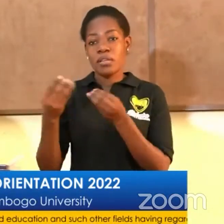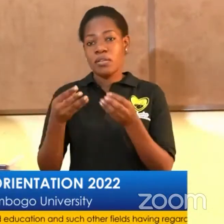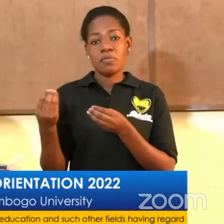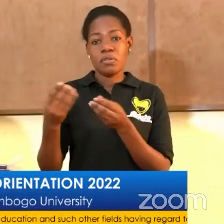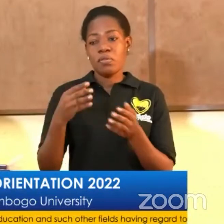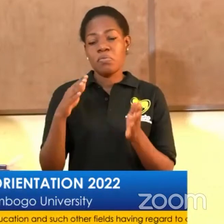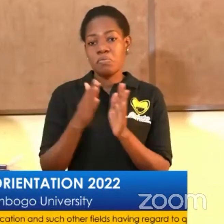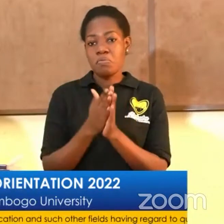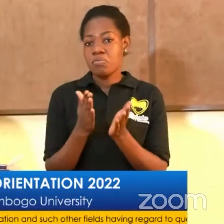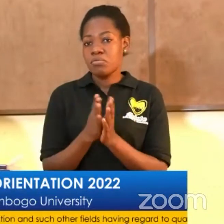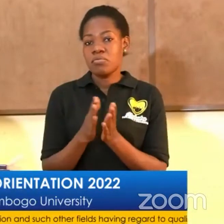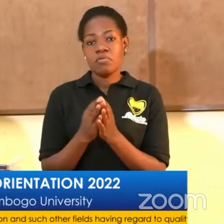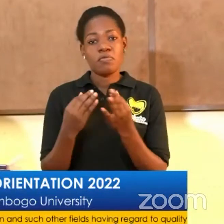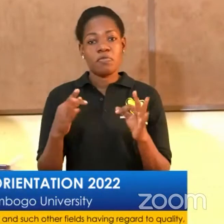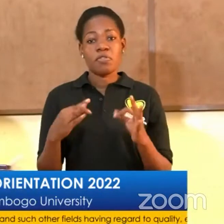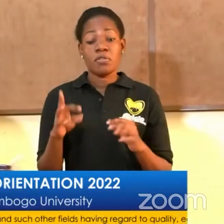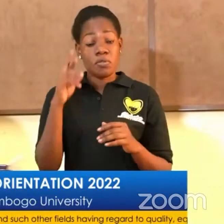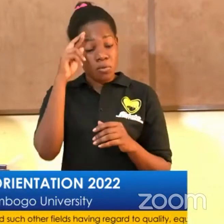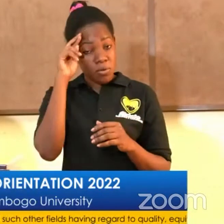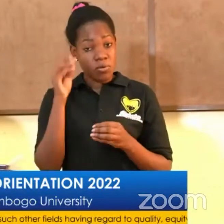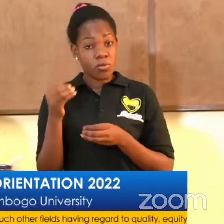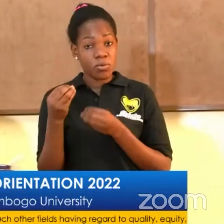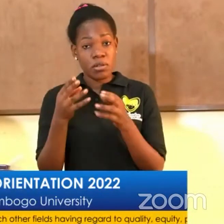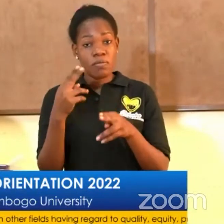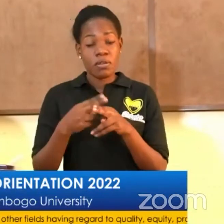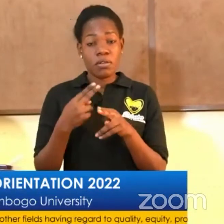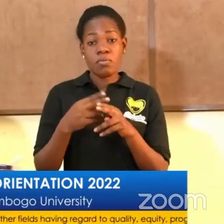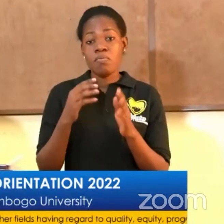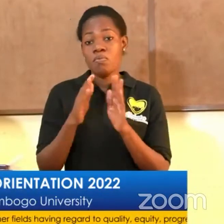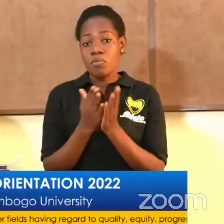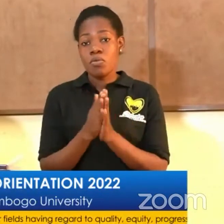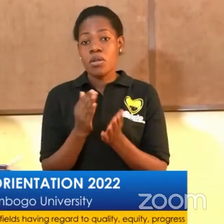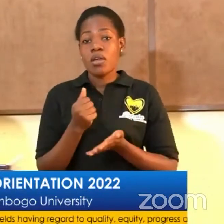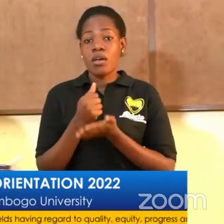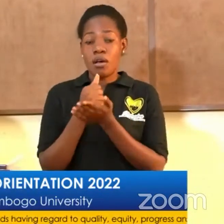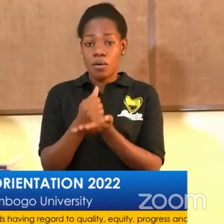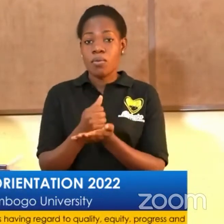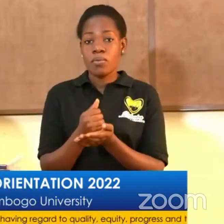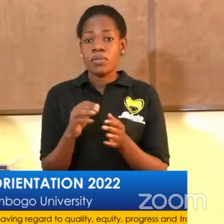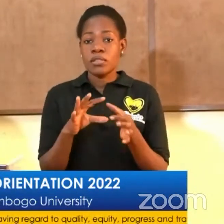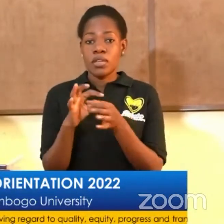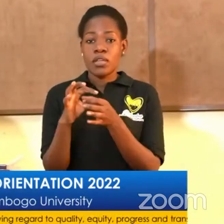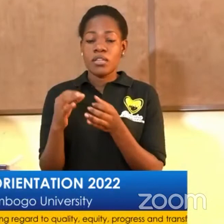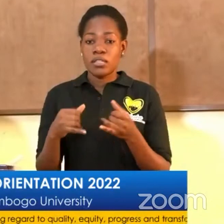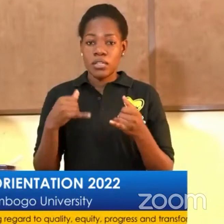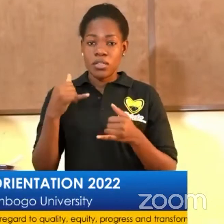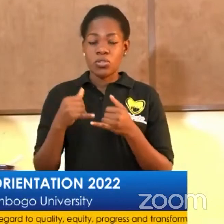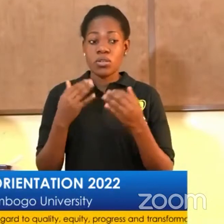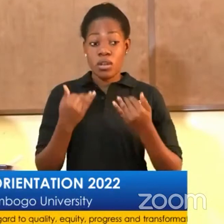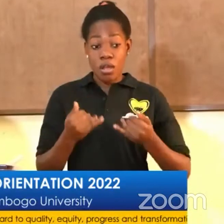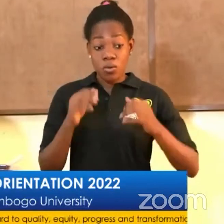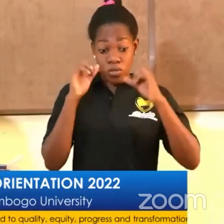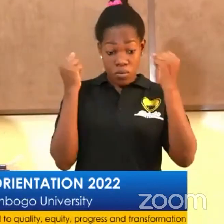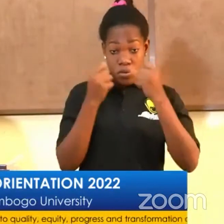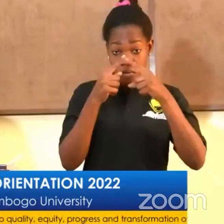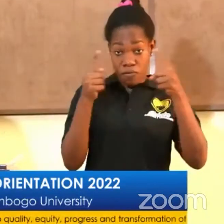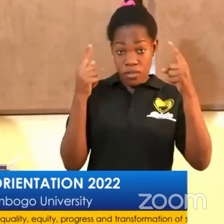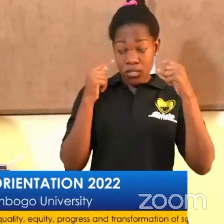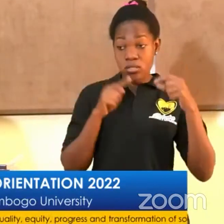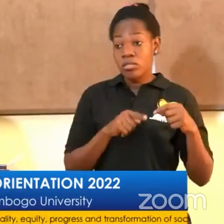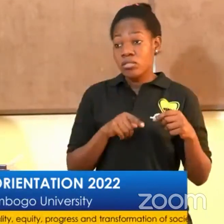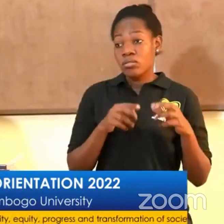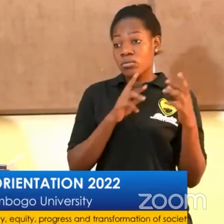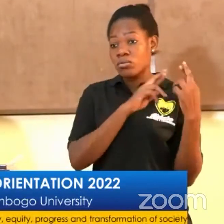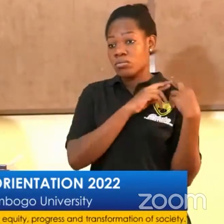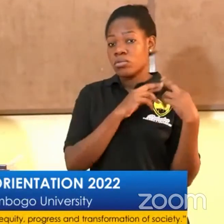why it is Book Aid International. So Kyambogo University is the coordinating center. So whoever one as